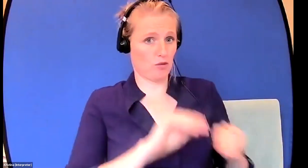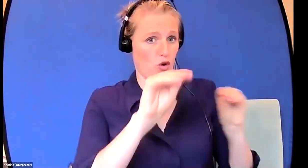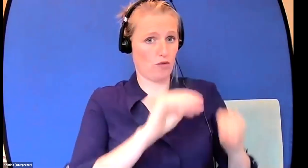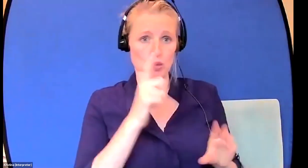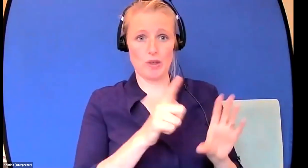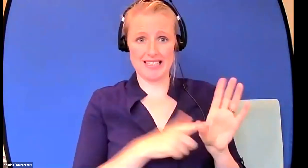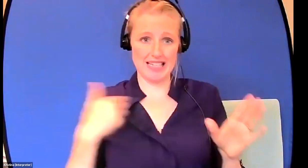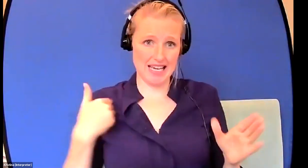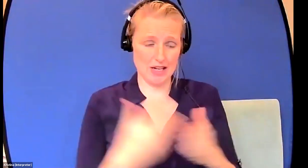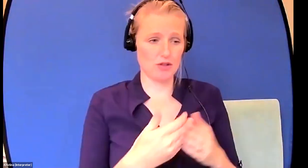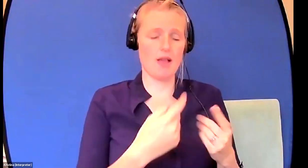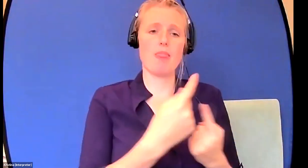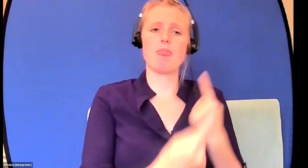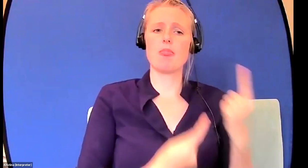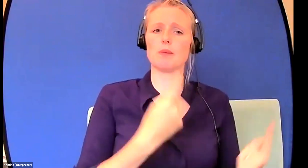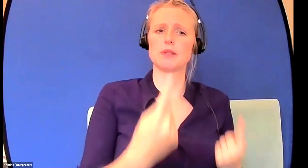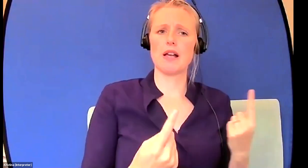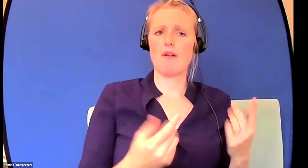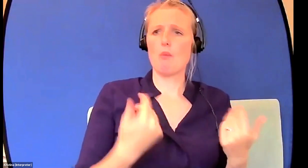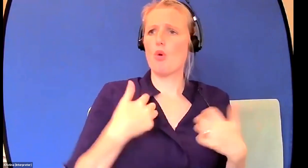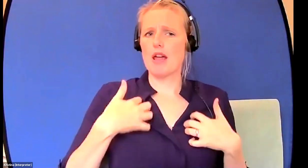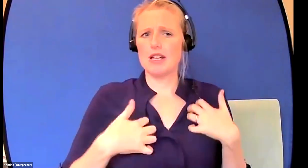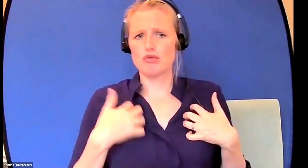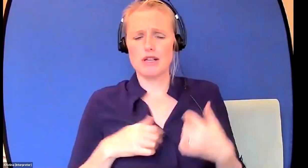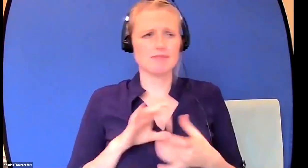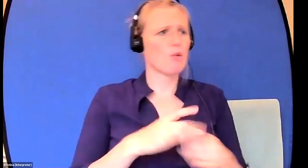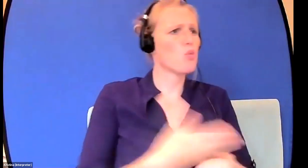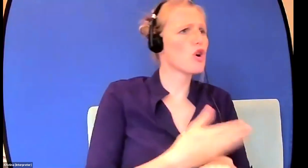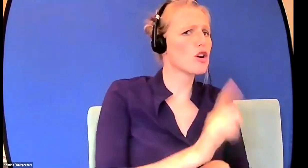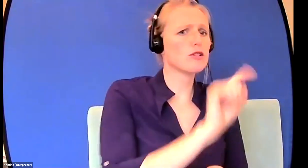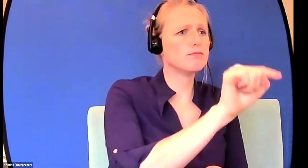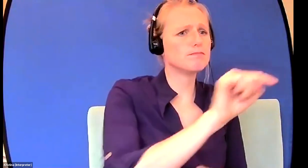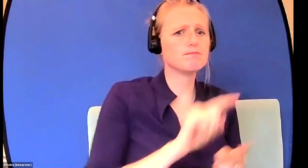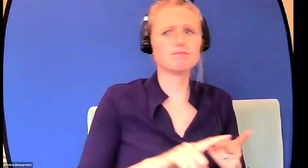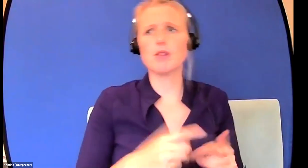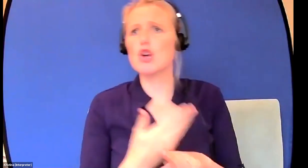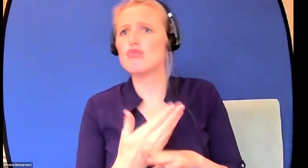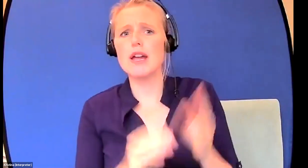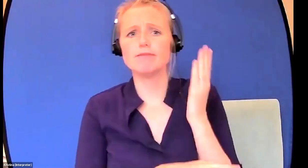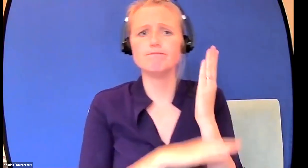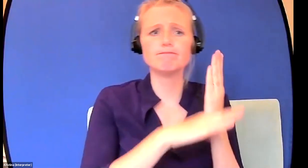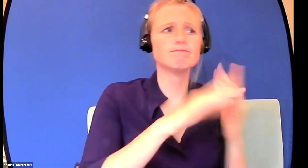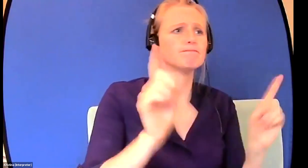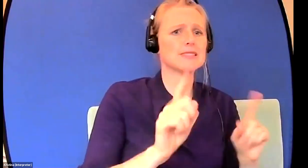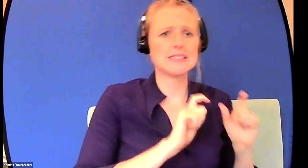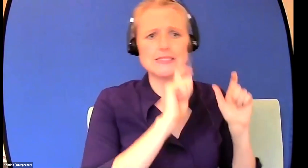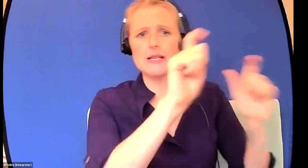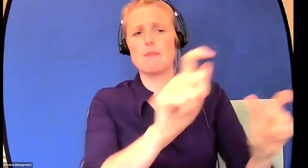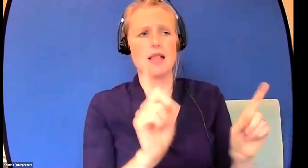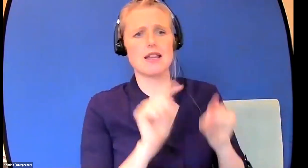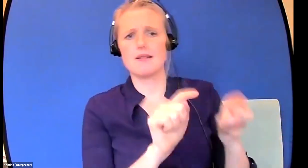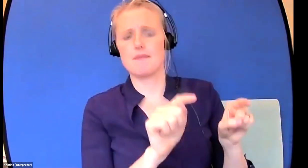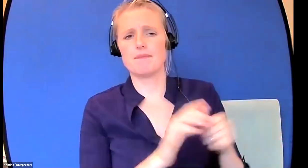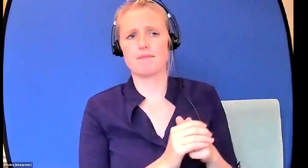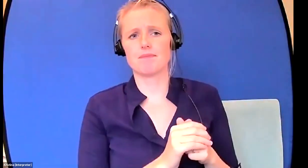becoming much more interested in issues around labour and work and careers and sustainability, and how